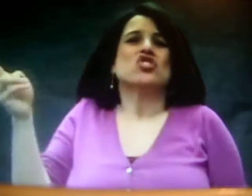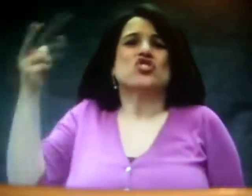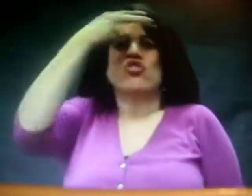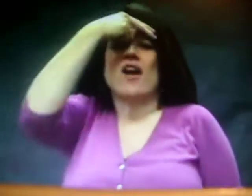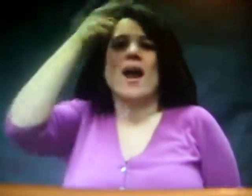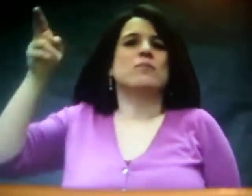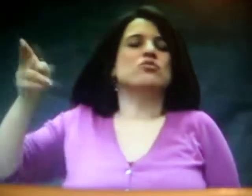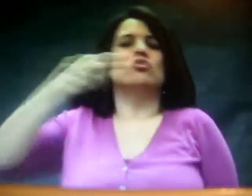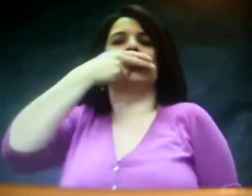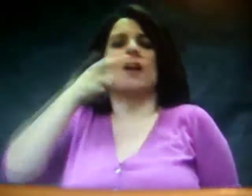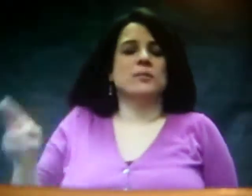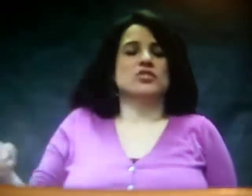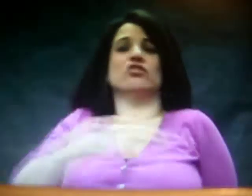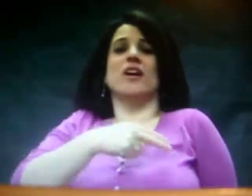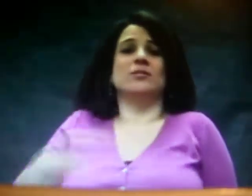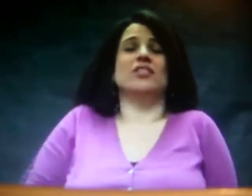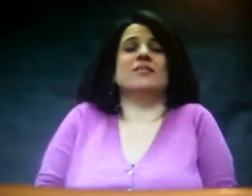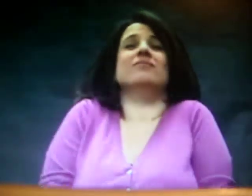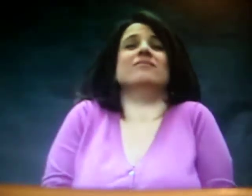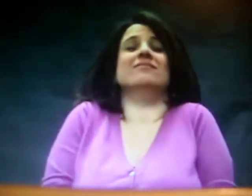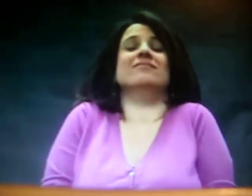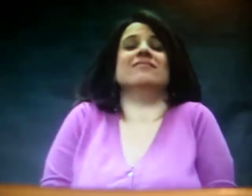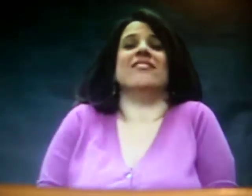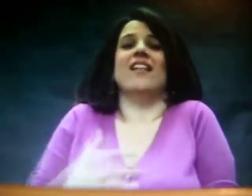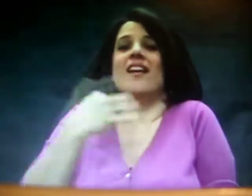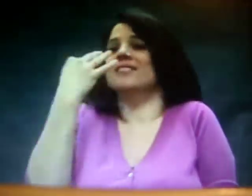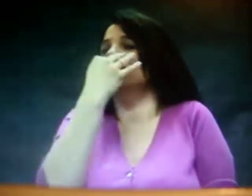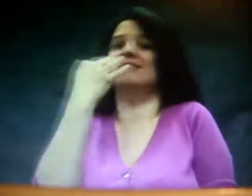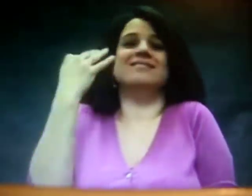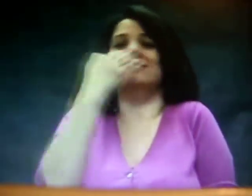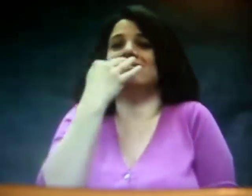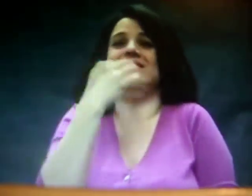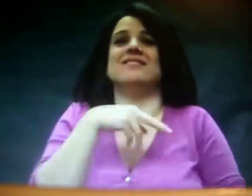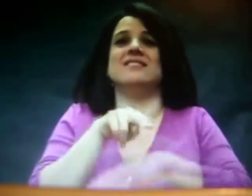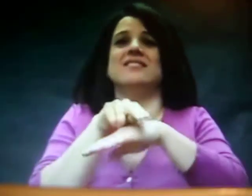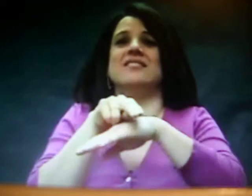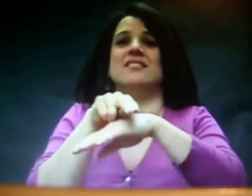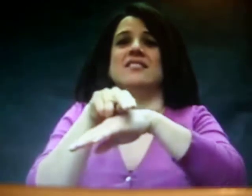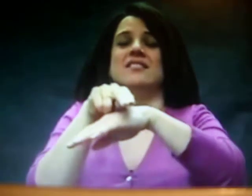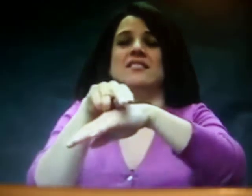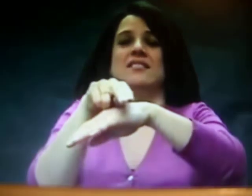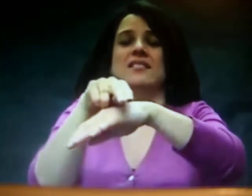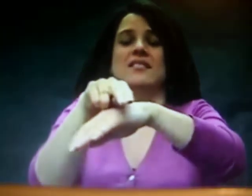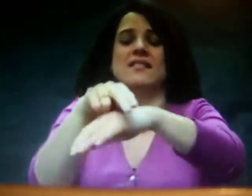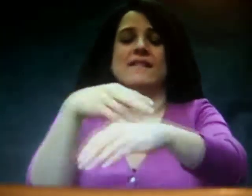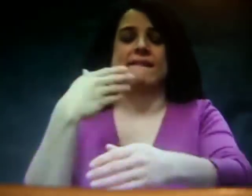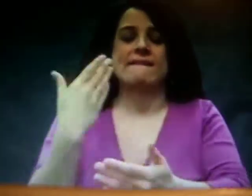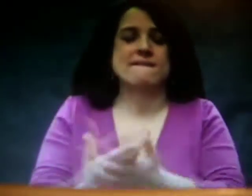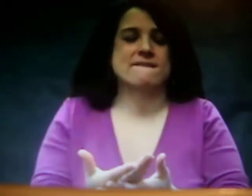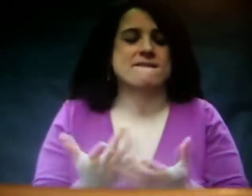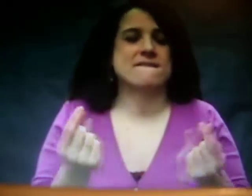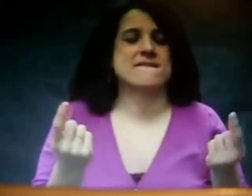couldn't really move. I had straps over my head, my arms, my chest, and they just wheeled me